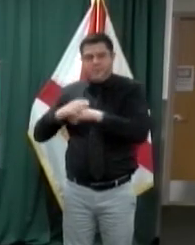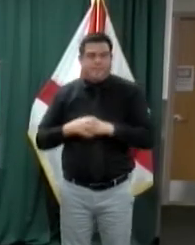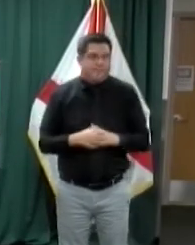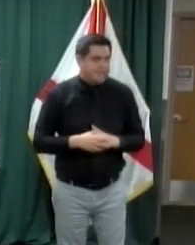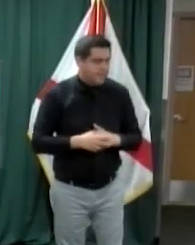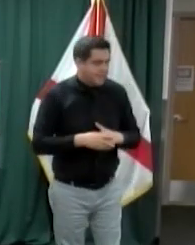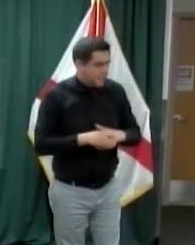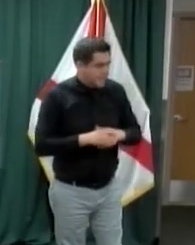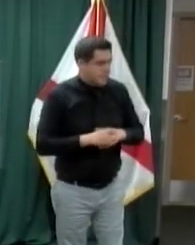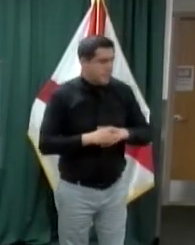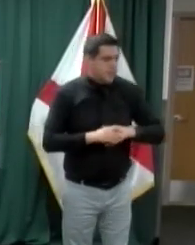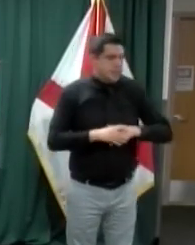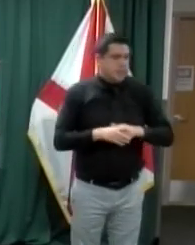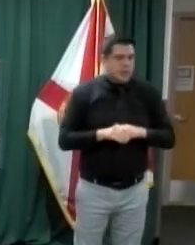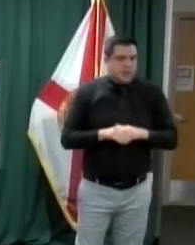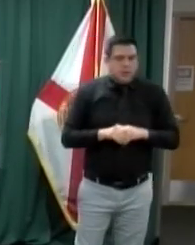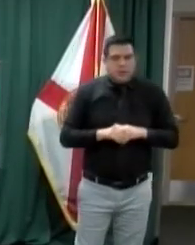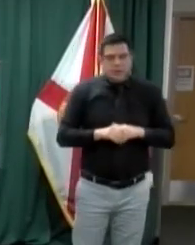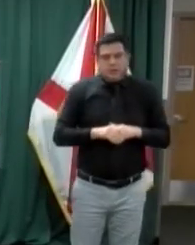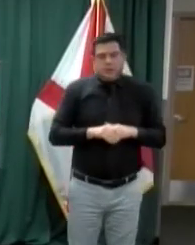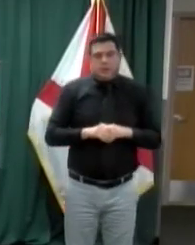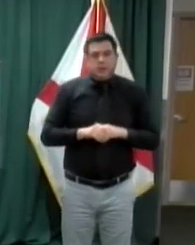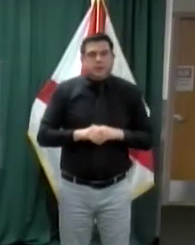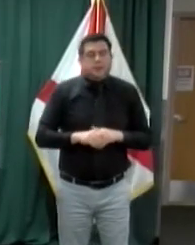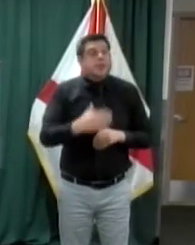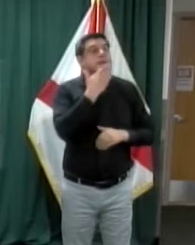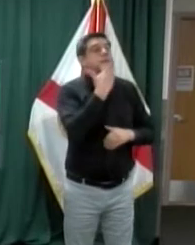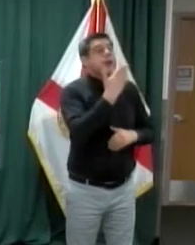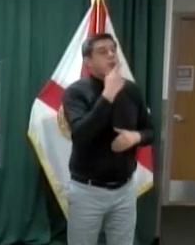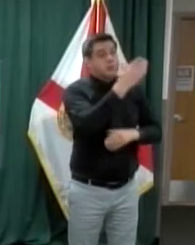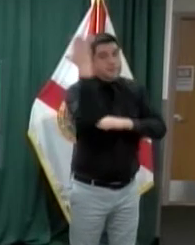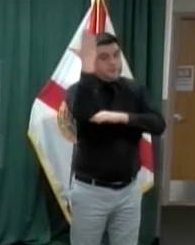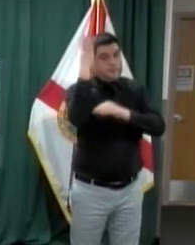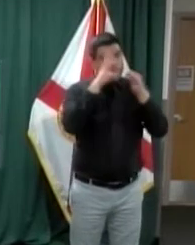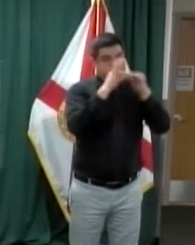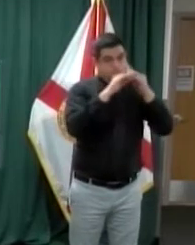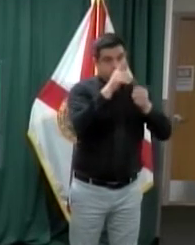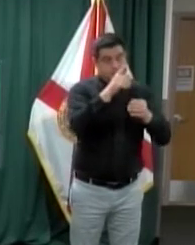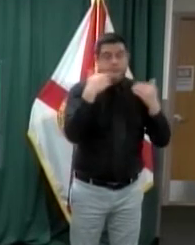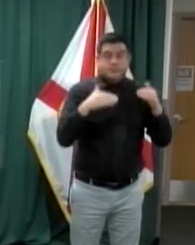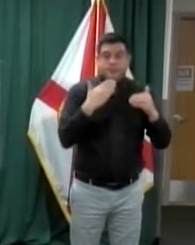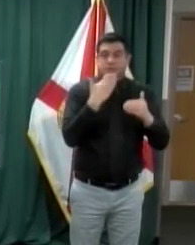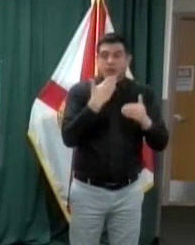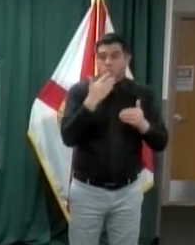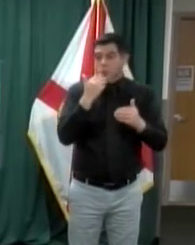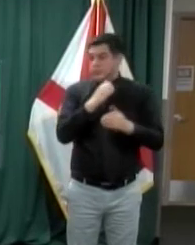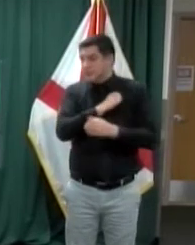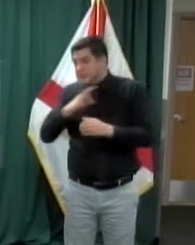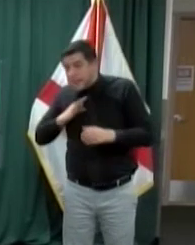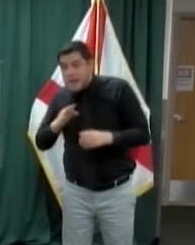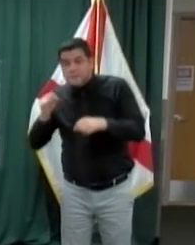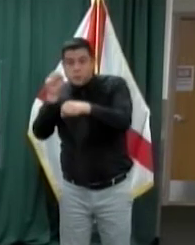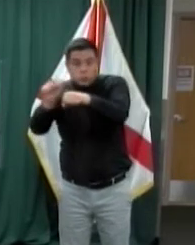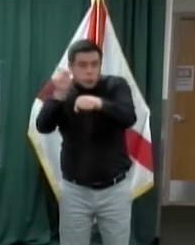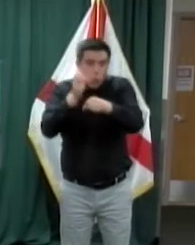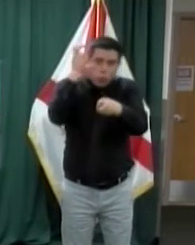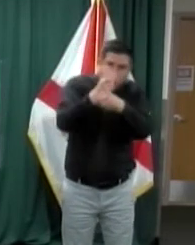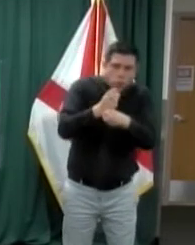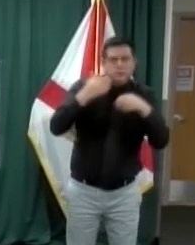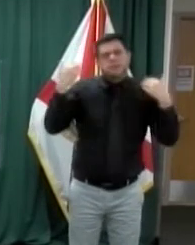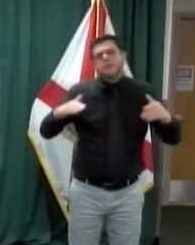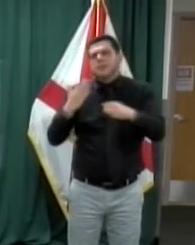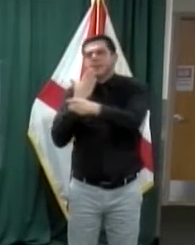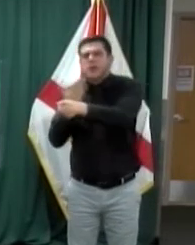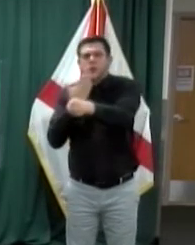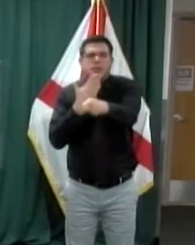Thank you, Alan, and thank you to all of your staff at the emergency management that are doing fantastic work on behalf of the citizens of